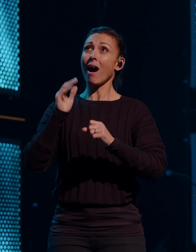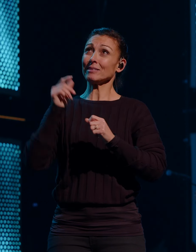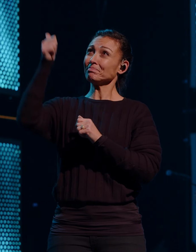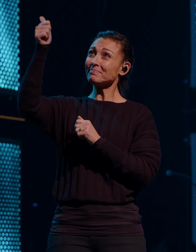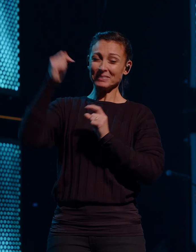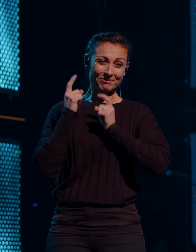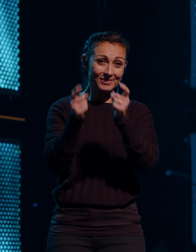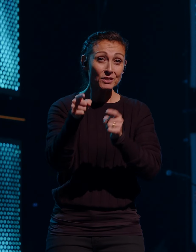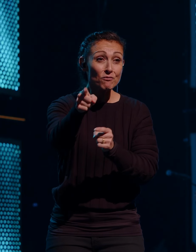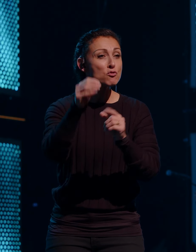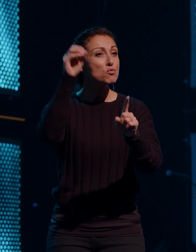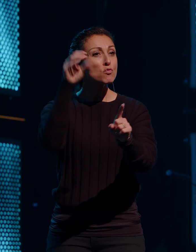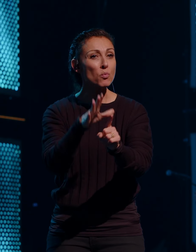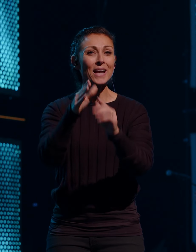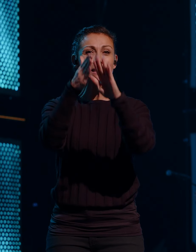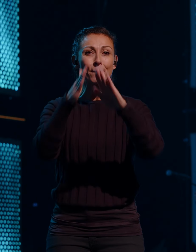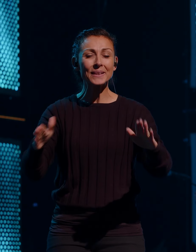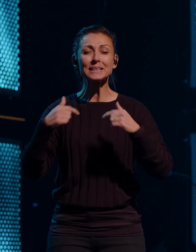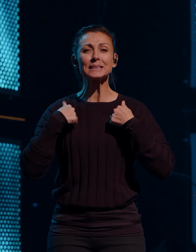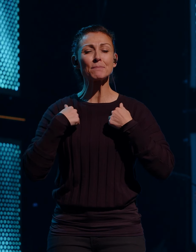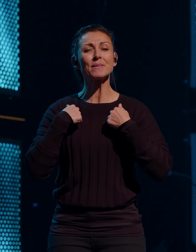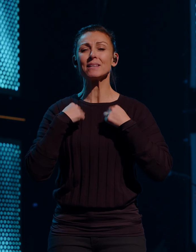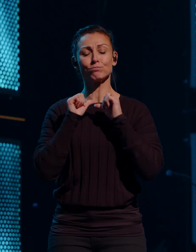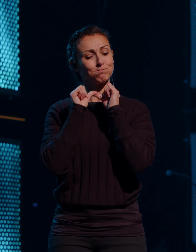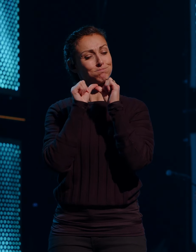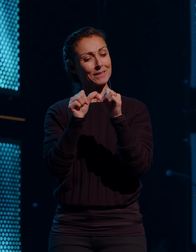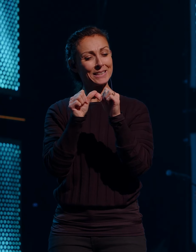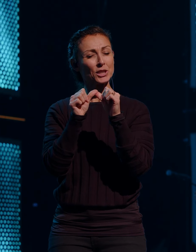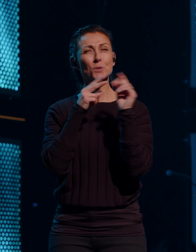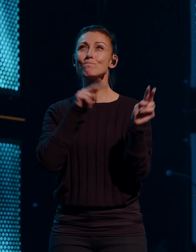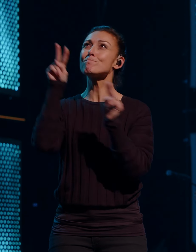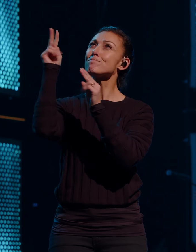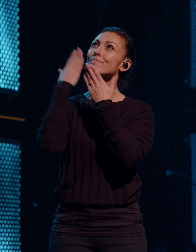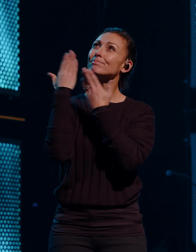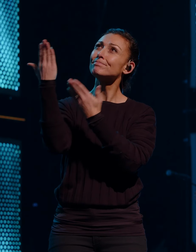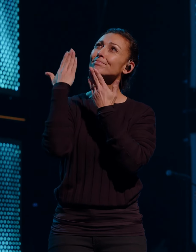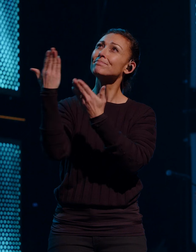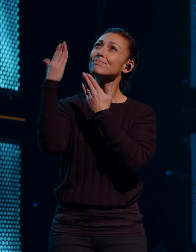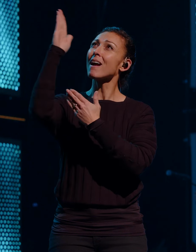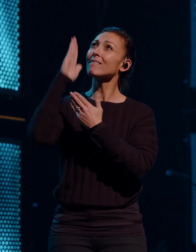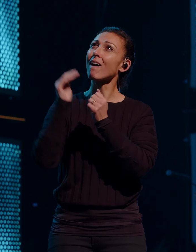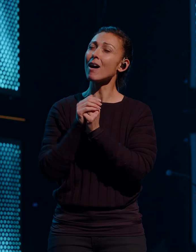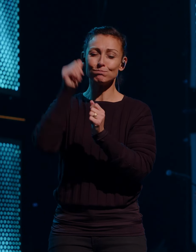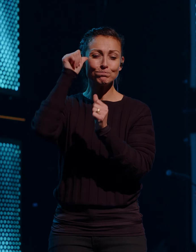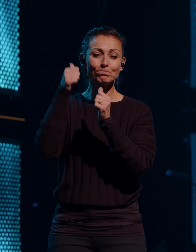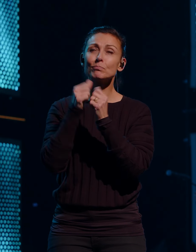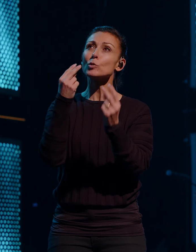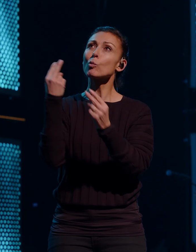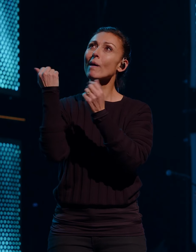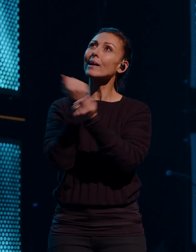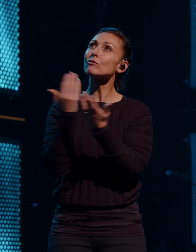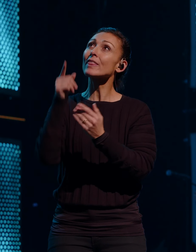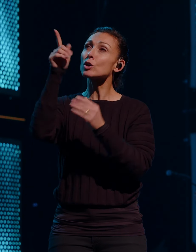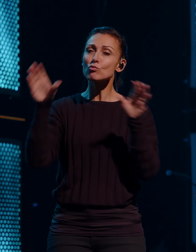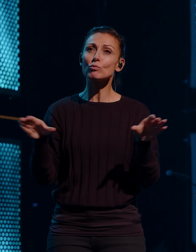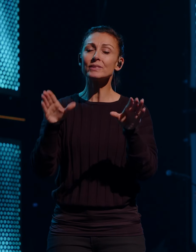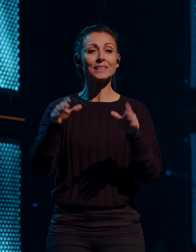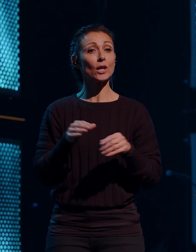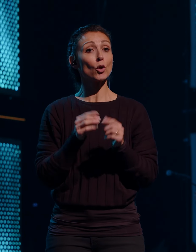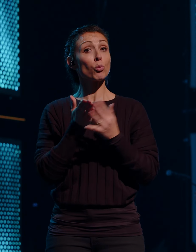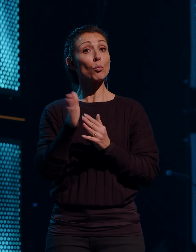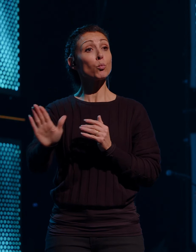peace that God gave you. I can't stop but thank God as I remember what God did in your